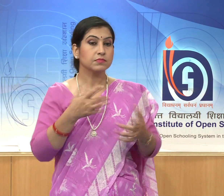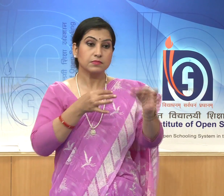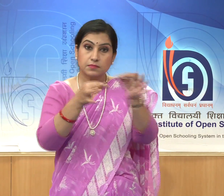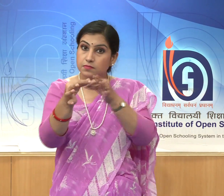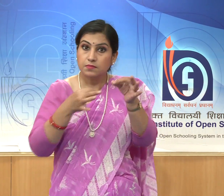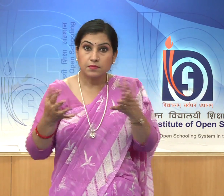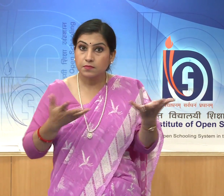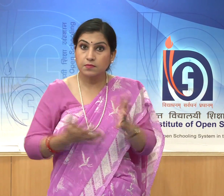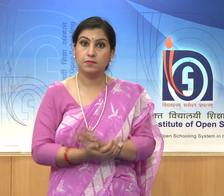describe